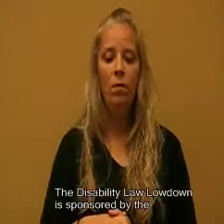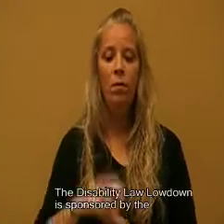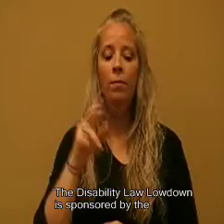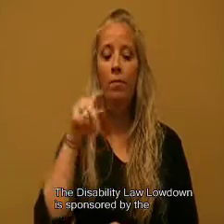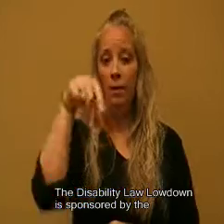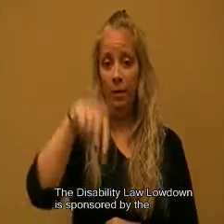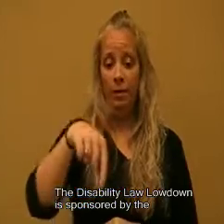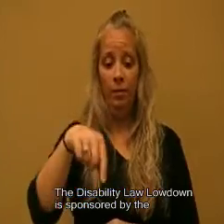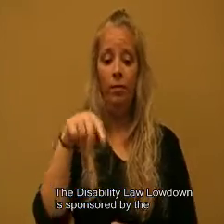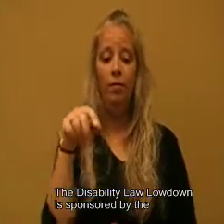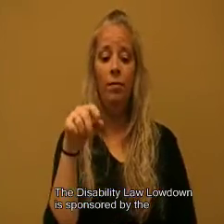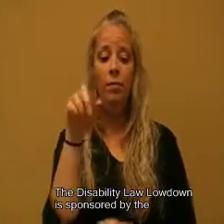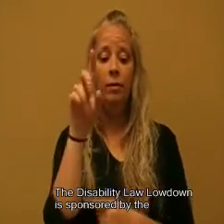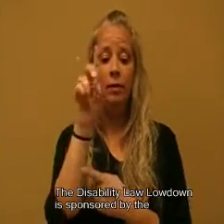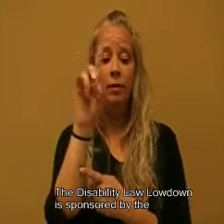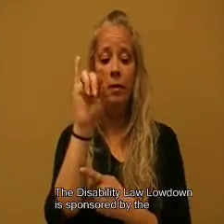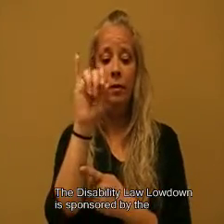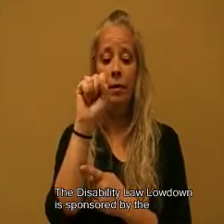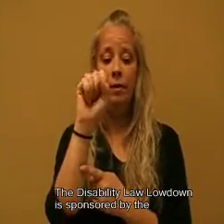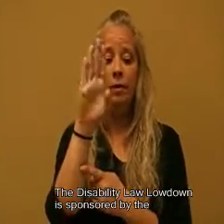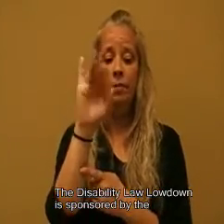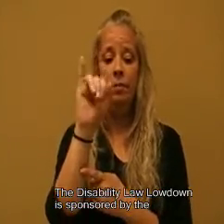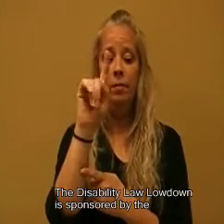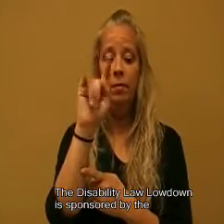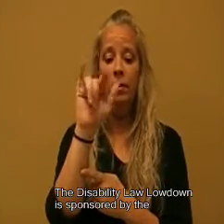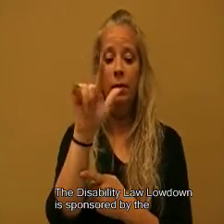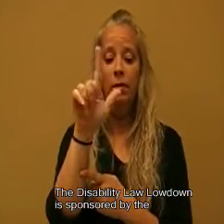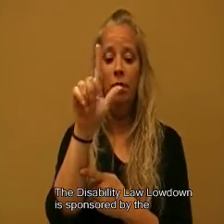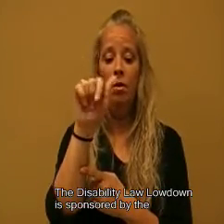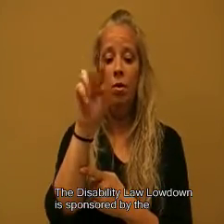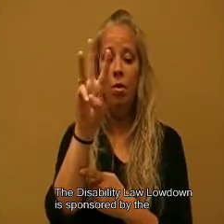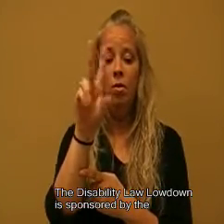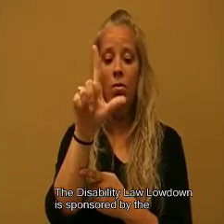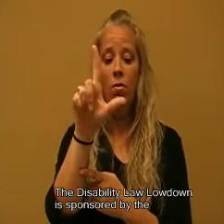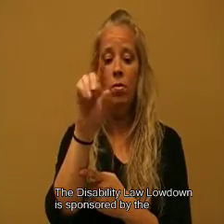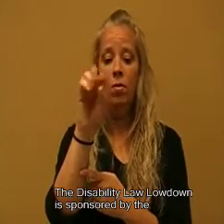The Disability Law Lowdown is sponsored by the